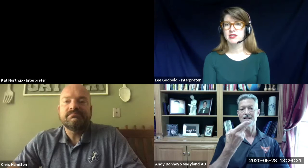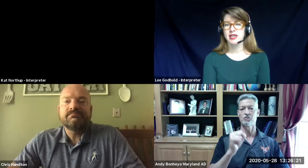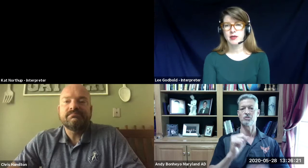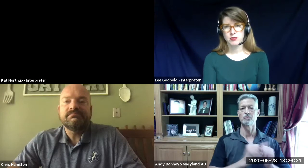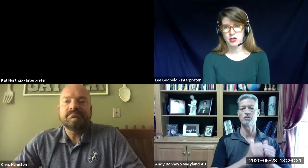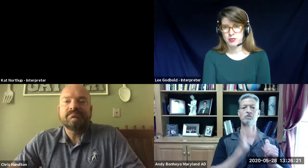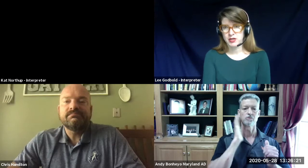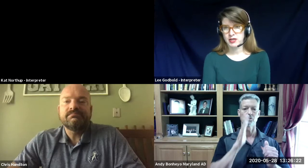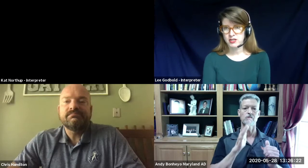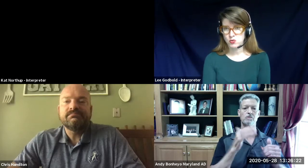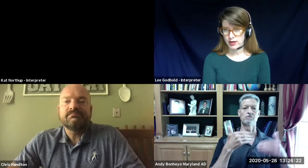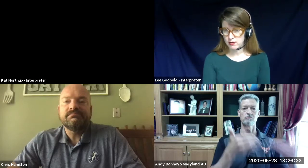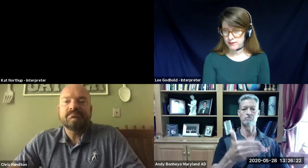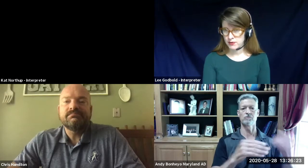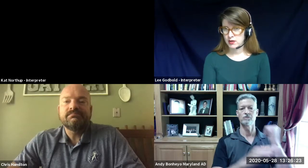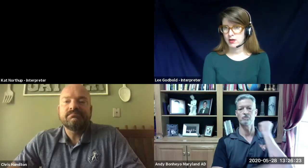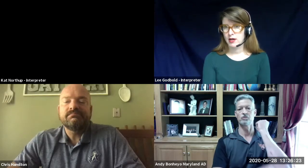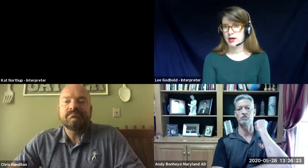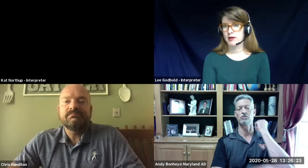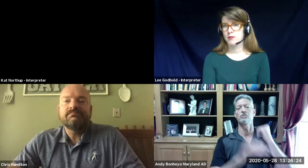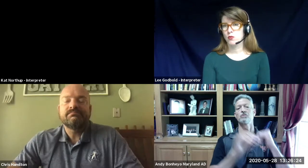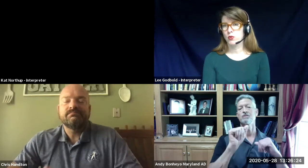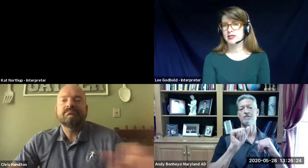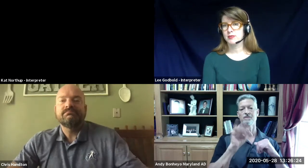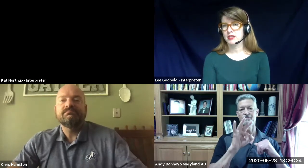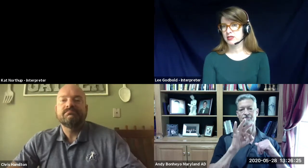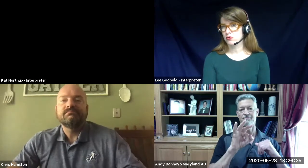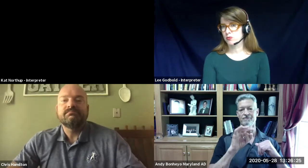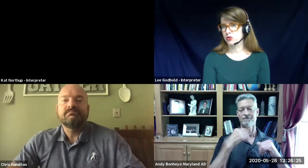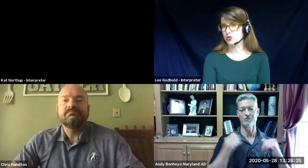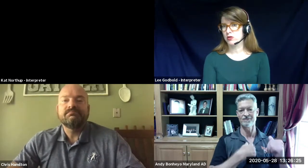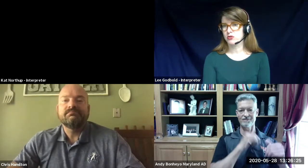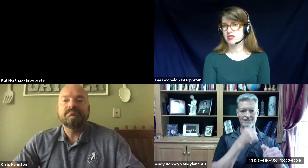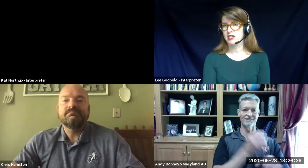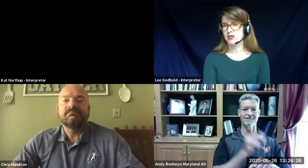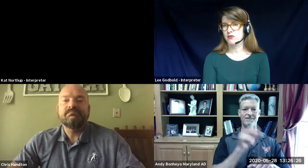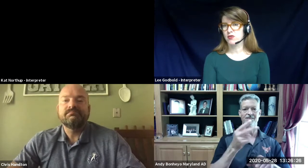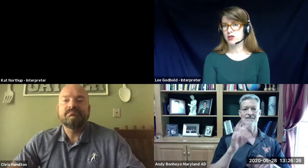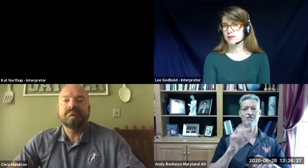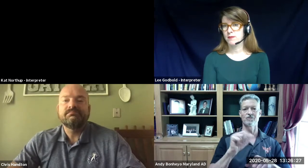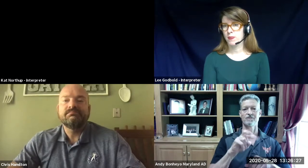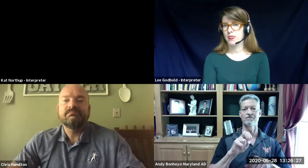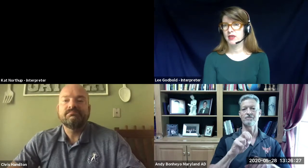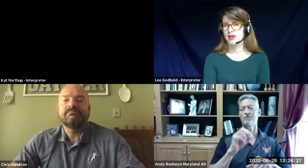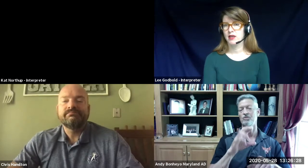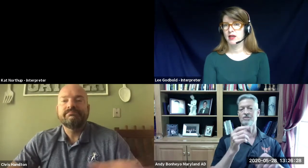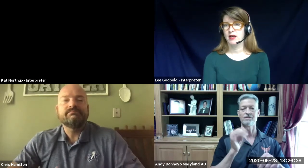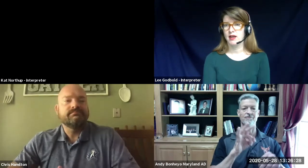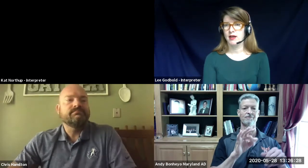day camps will be opening as well. We expect the high school sports will proceed in the fall,